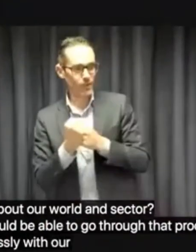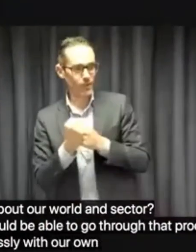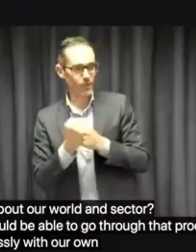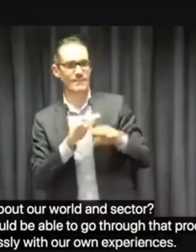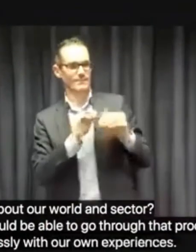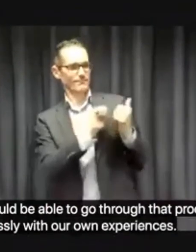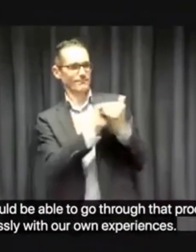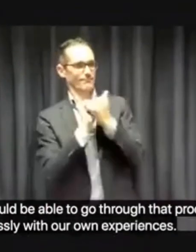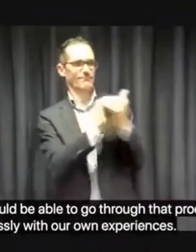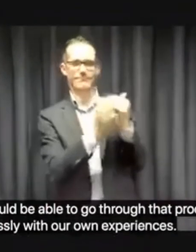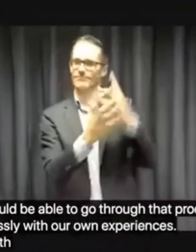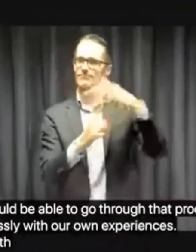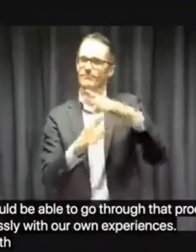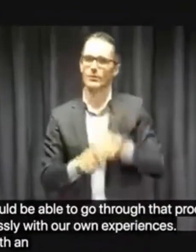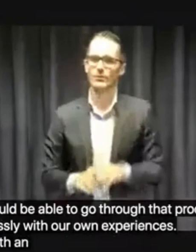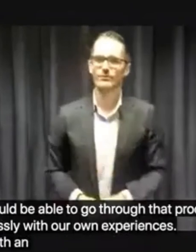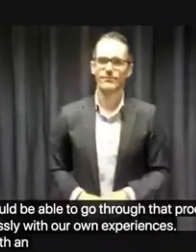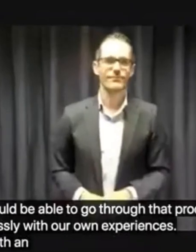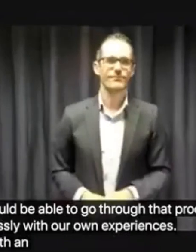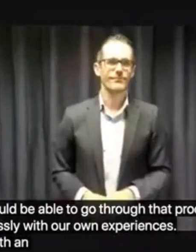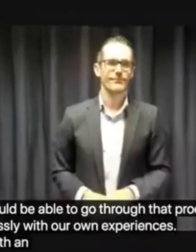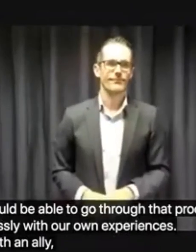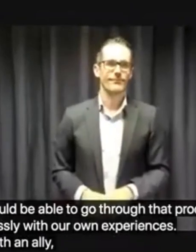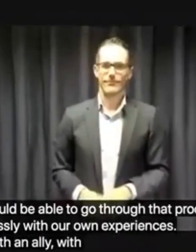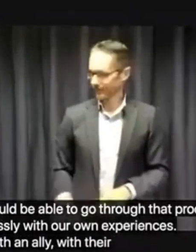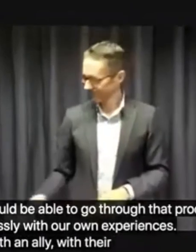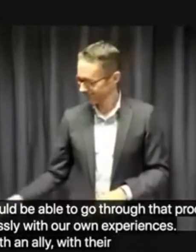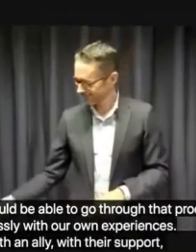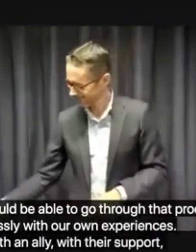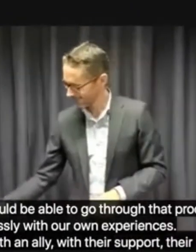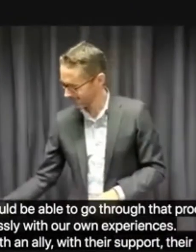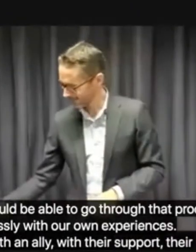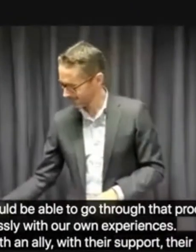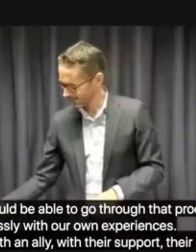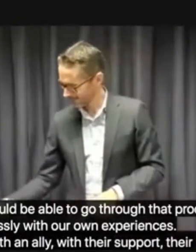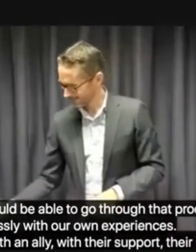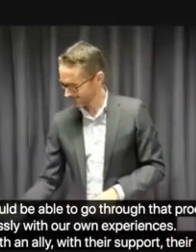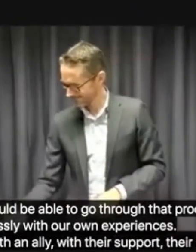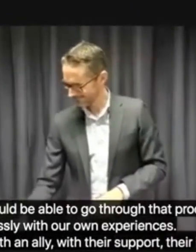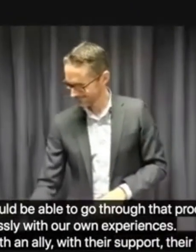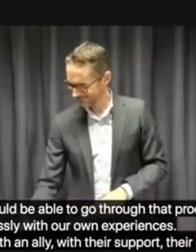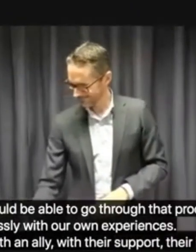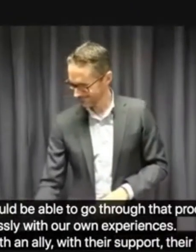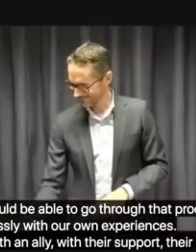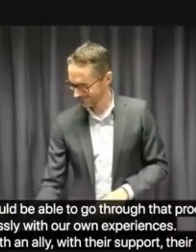been supporting their buy-in. That's incredibly important as well.